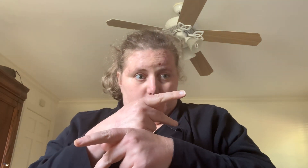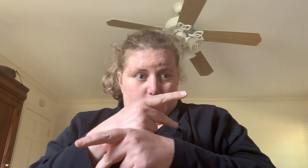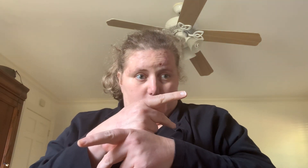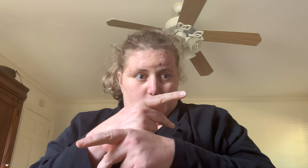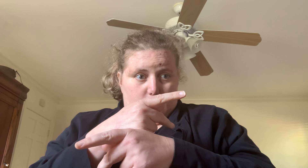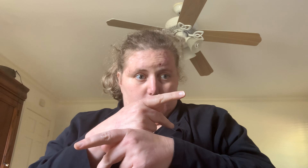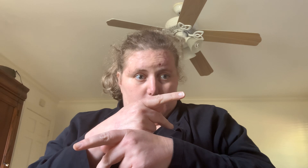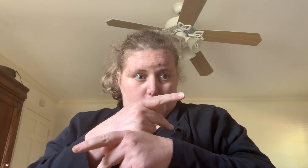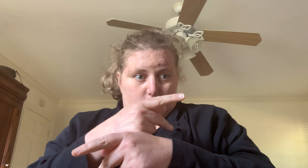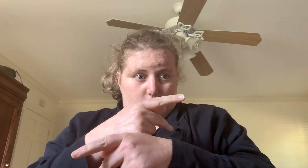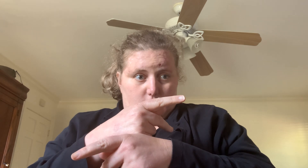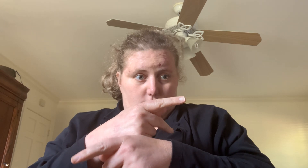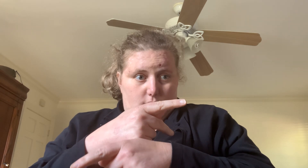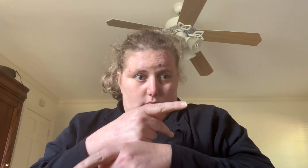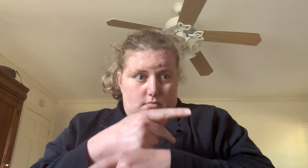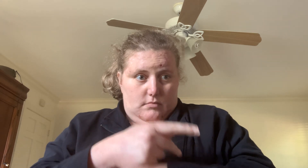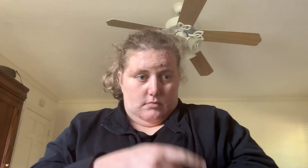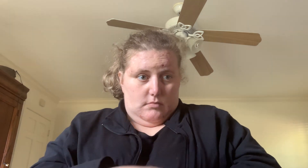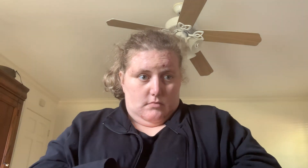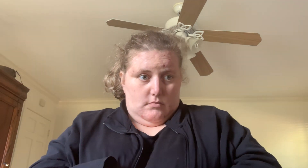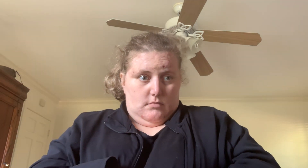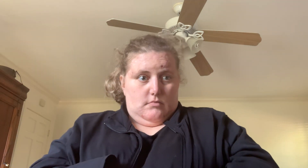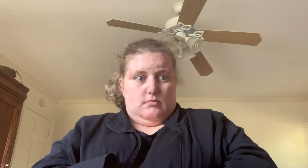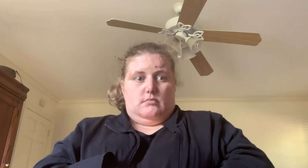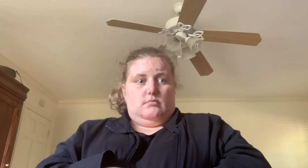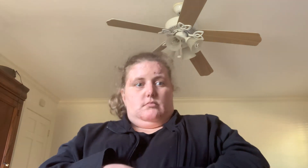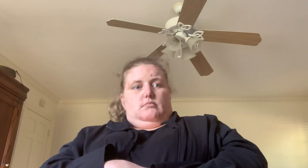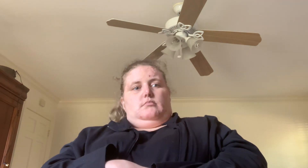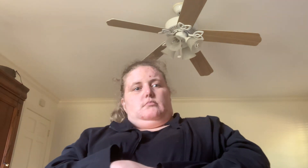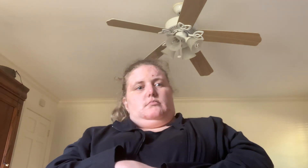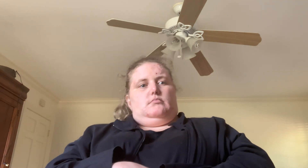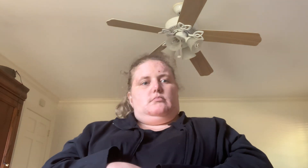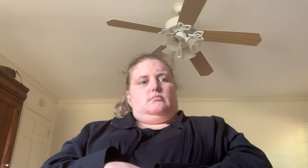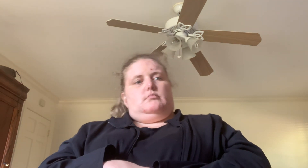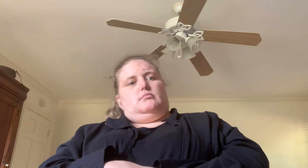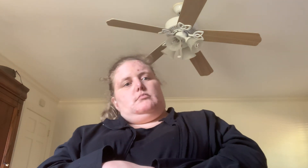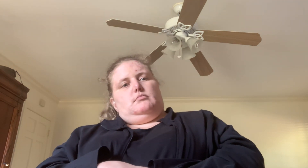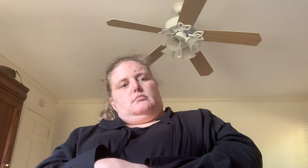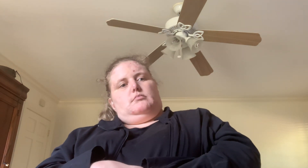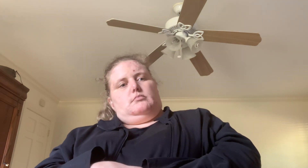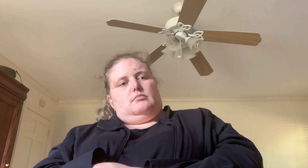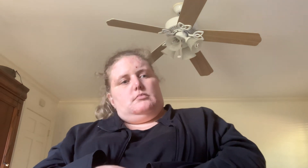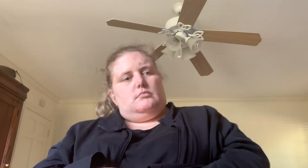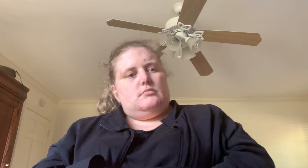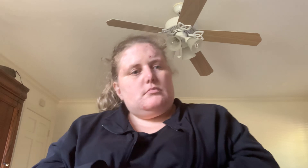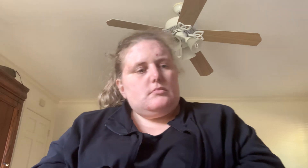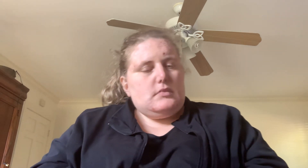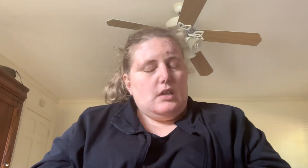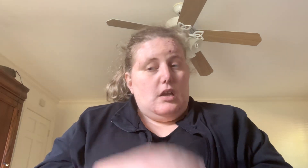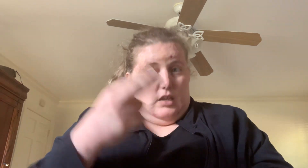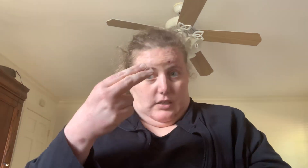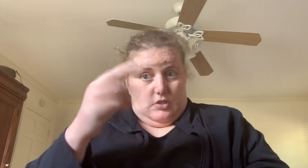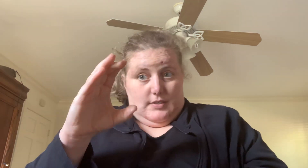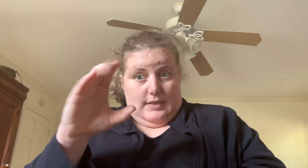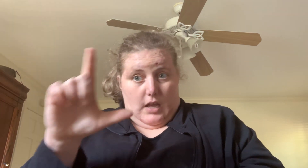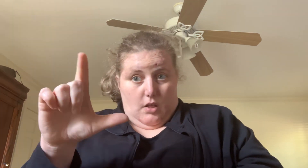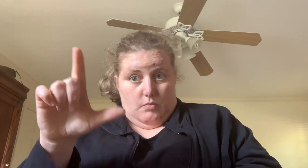moles of HCl we will produce. So HCl is what we're trying to solve for. So that